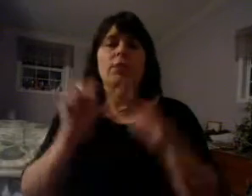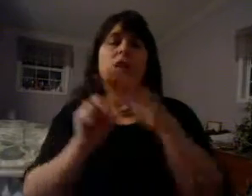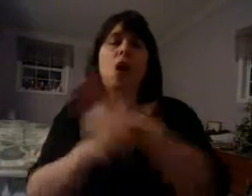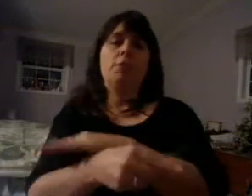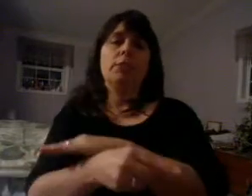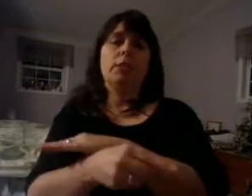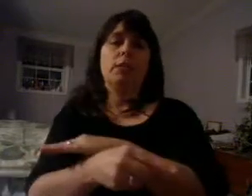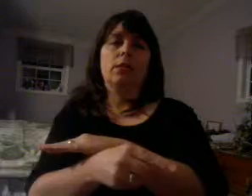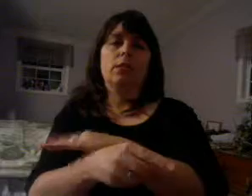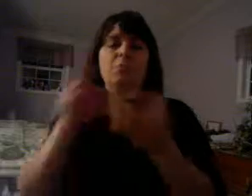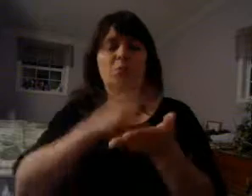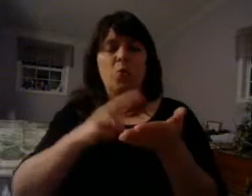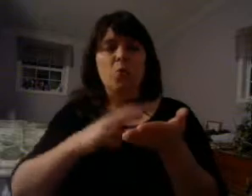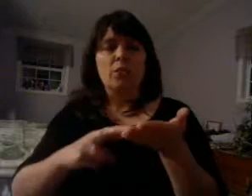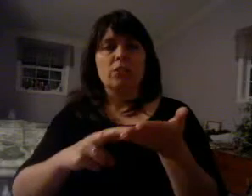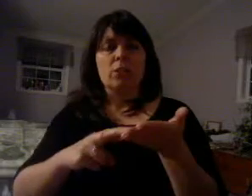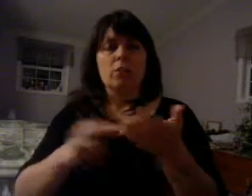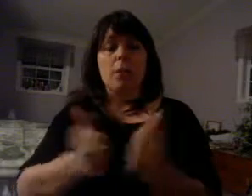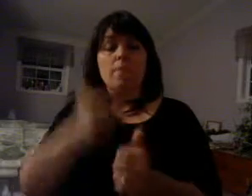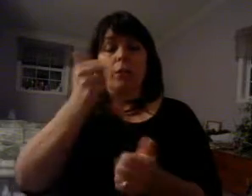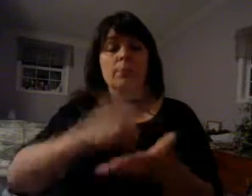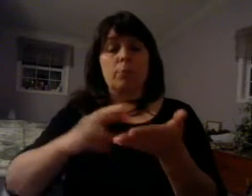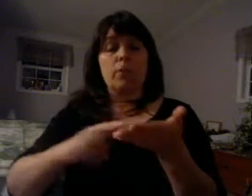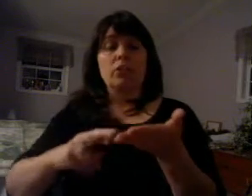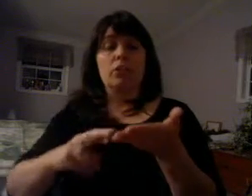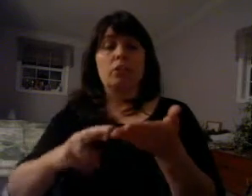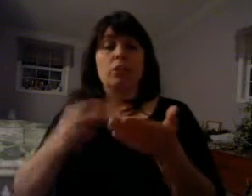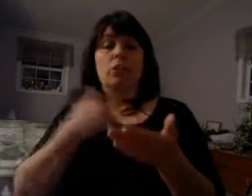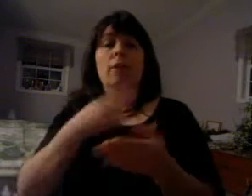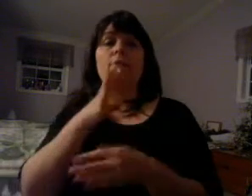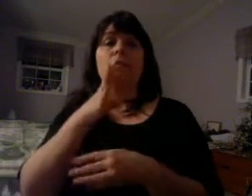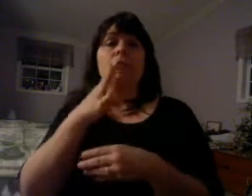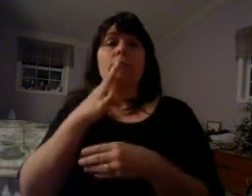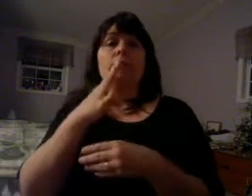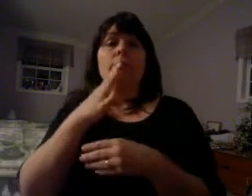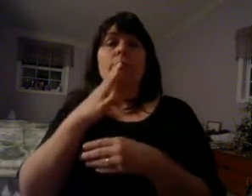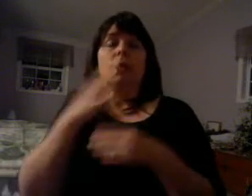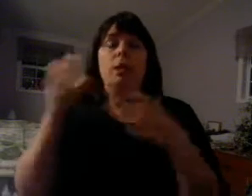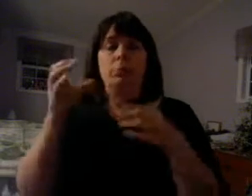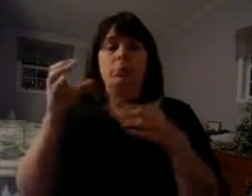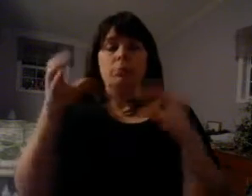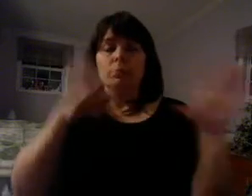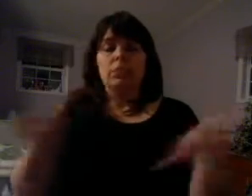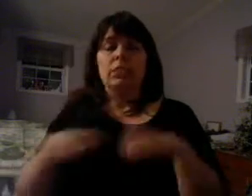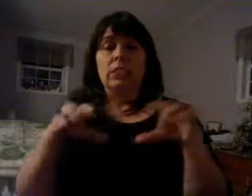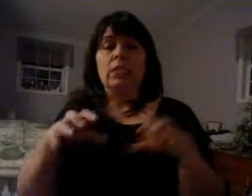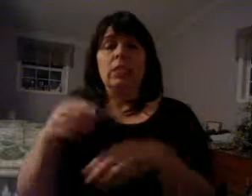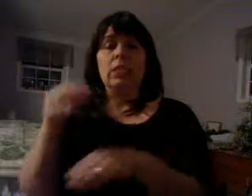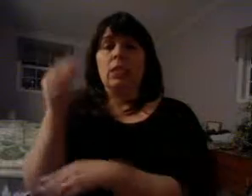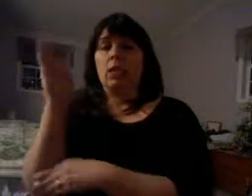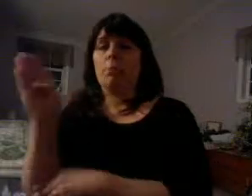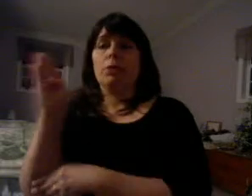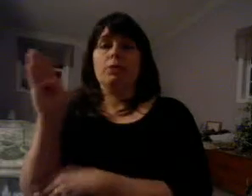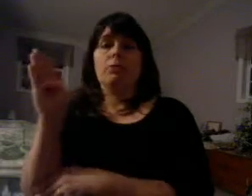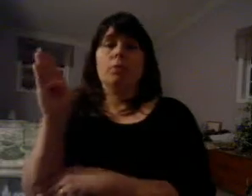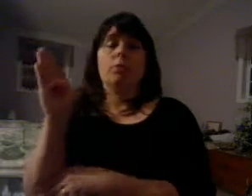been on homicide, much of it has been on homicide in Baltimore. So let's talk a little bit about a murder in America. Example number 1,